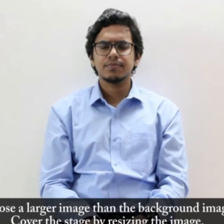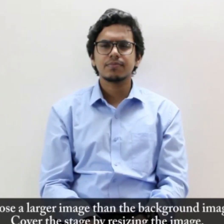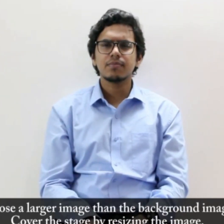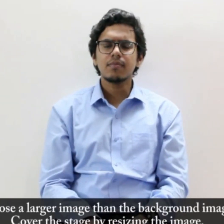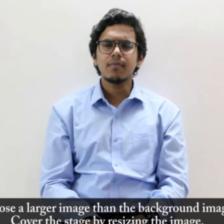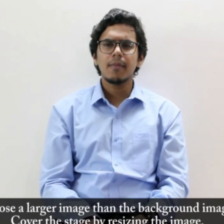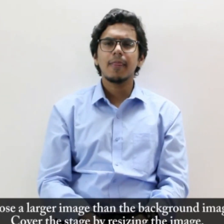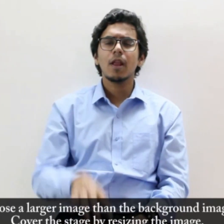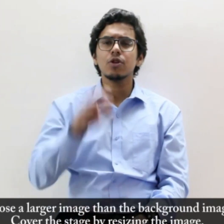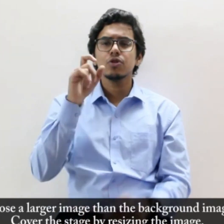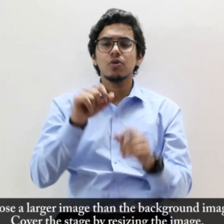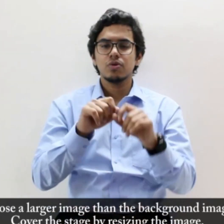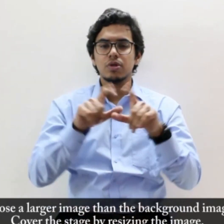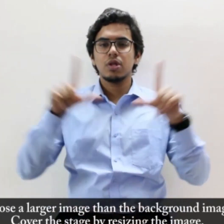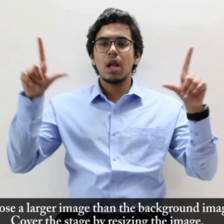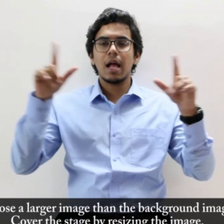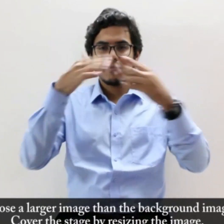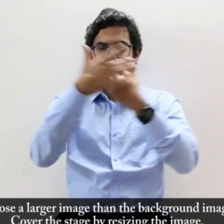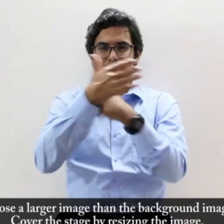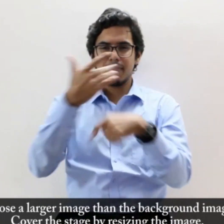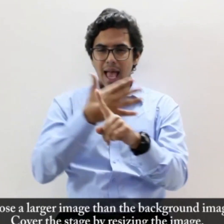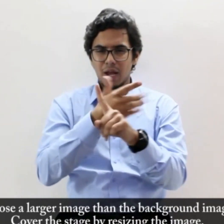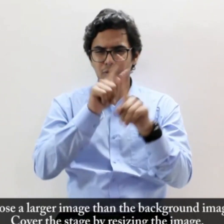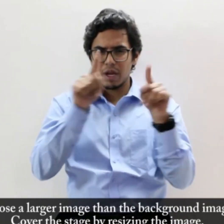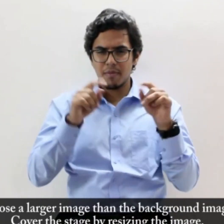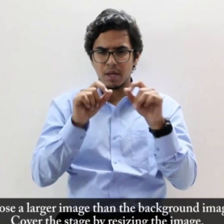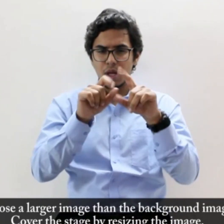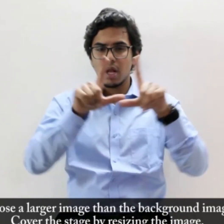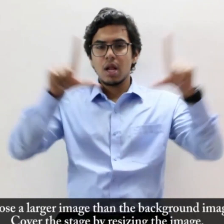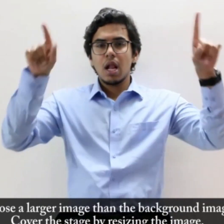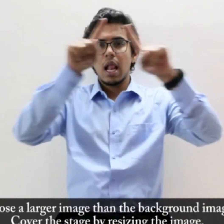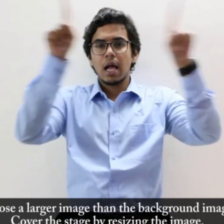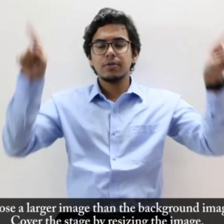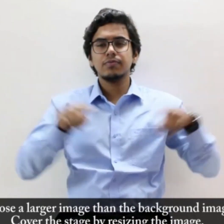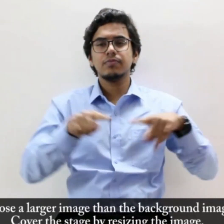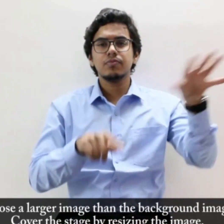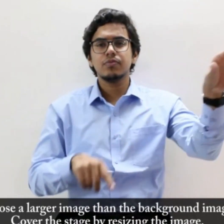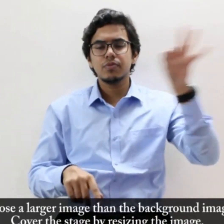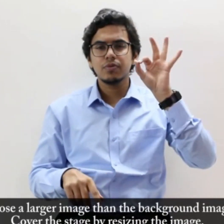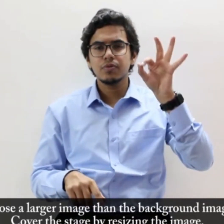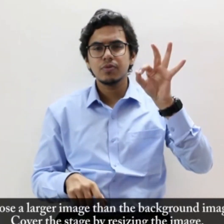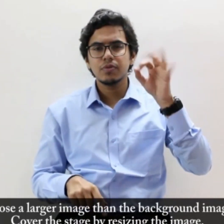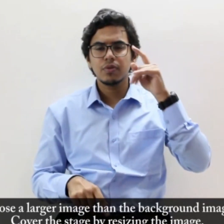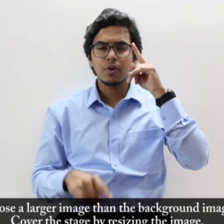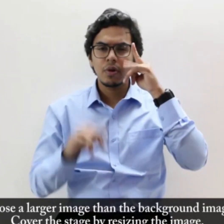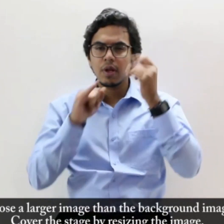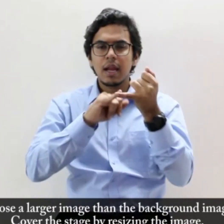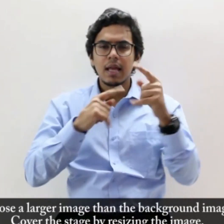Choose a larger image than the background image. Cover the stage by resizing the